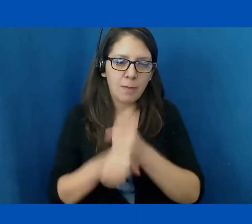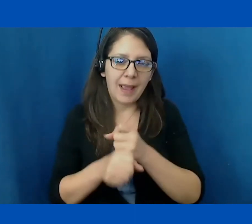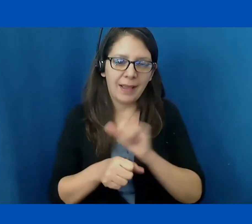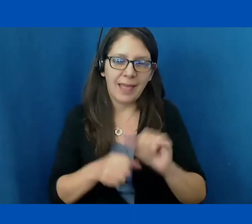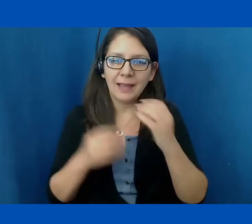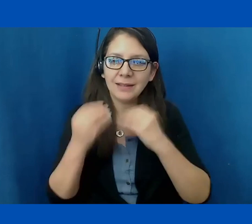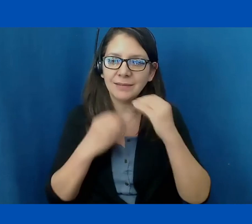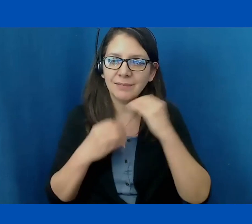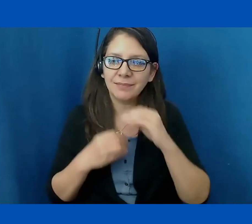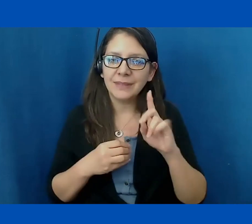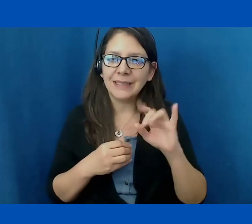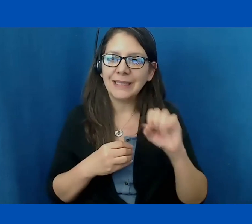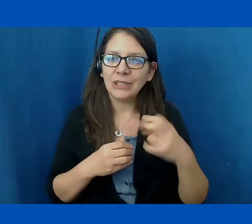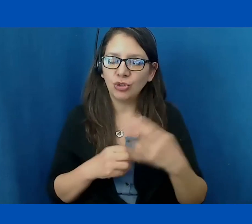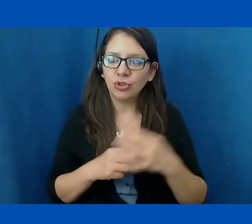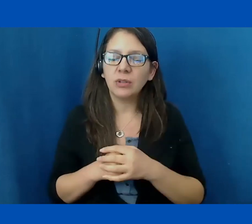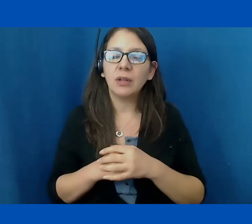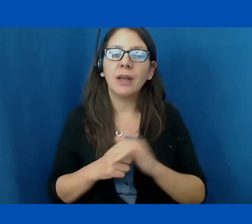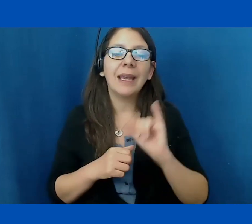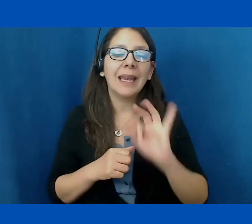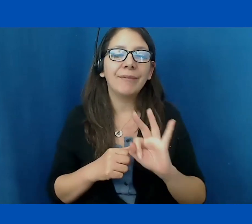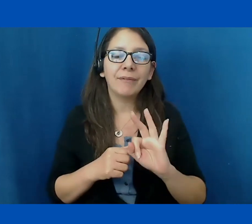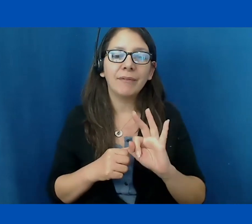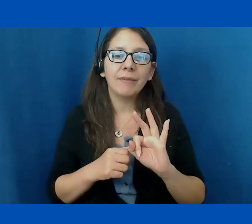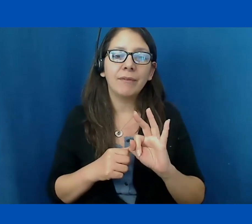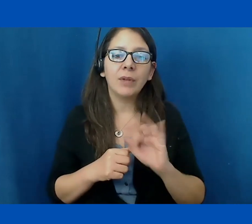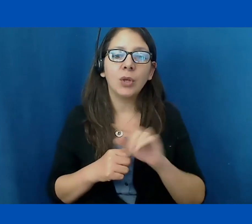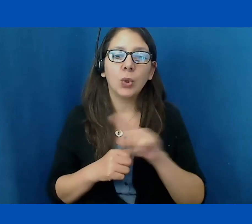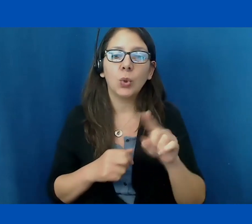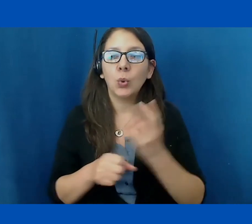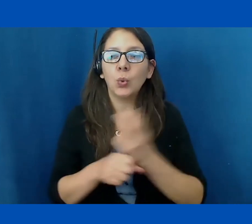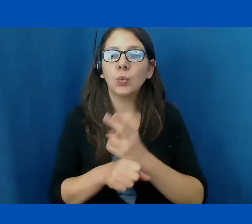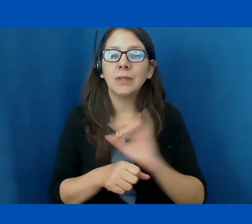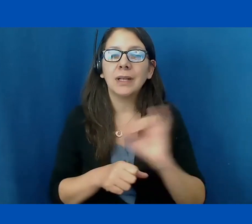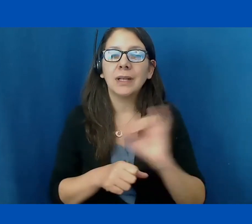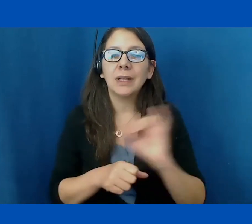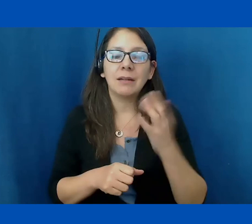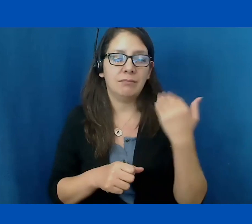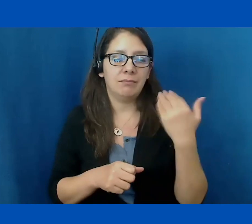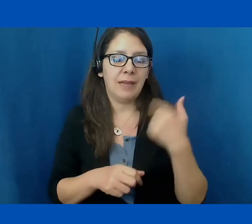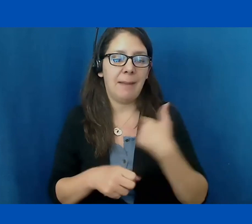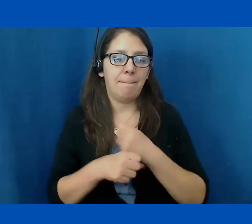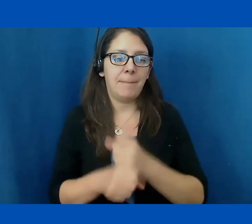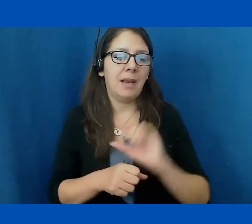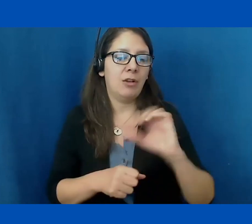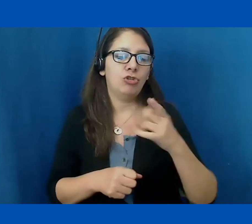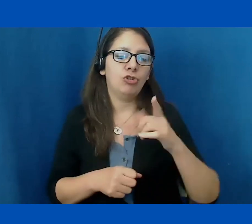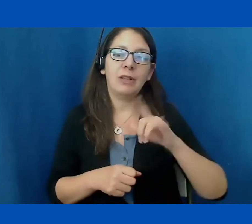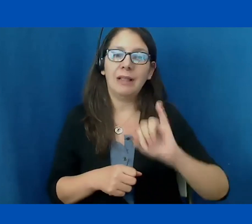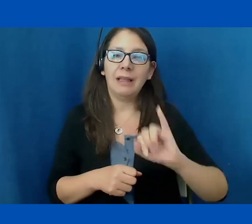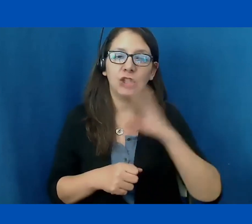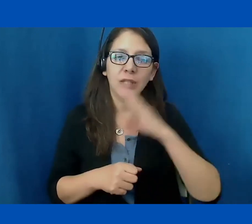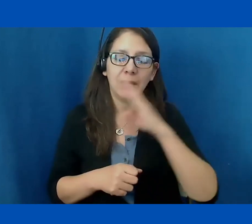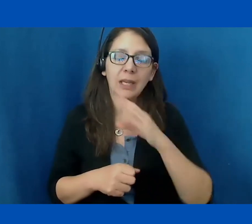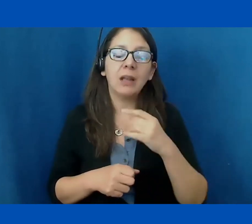know, if you're using like, you know, I made some chili the other day in a big old pot, and I use a wooden spoon